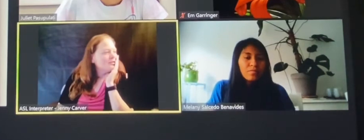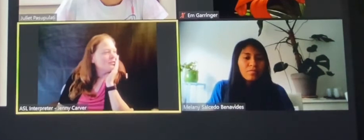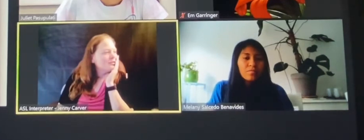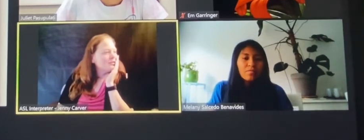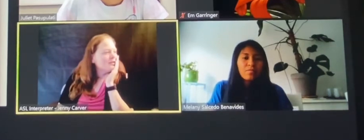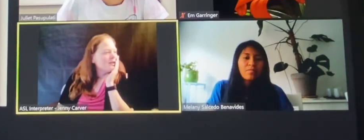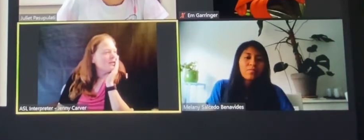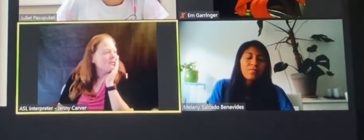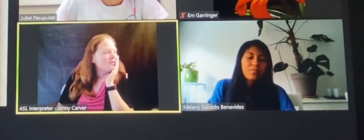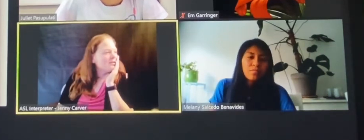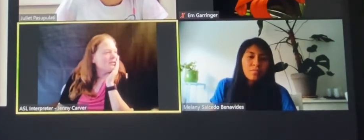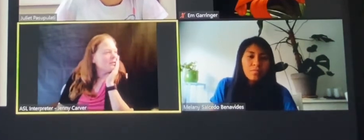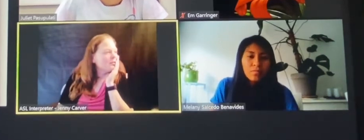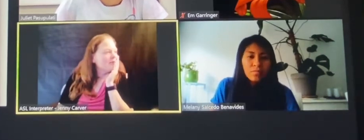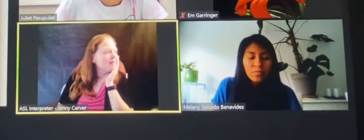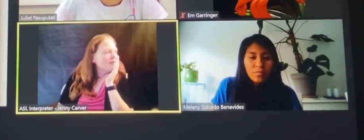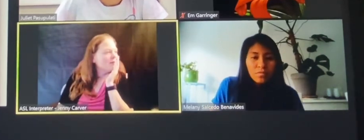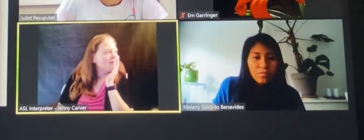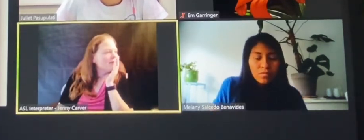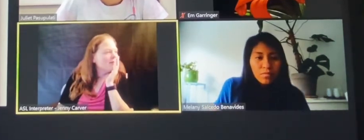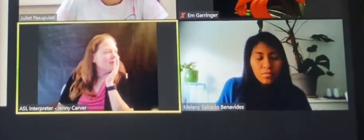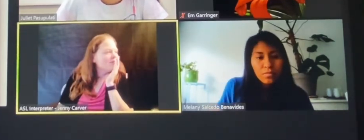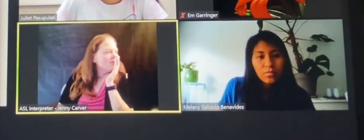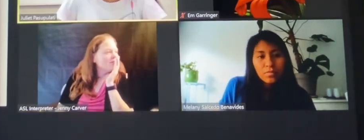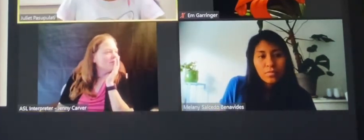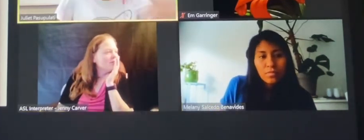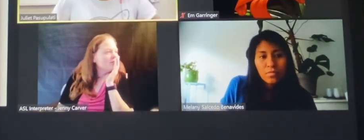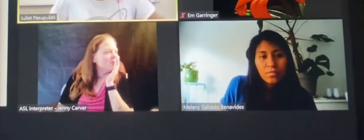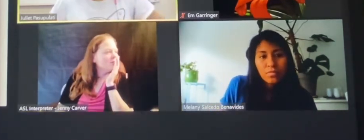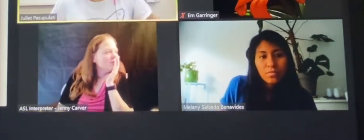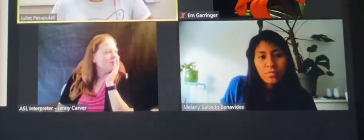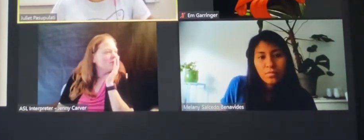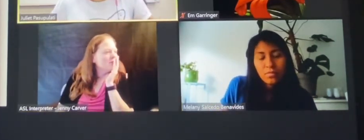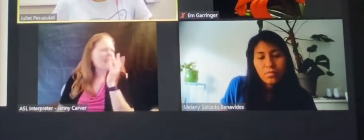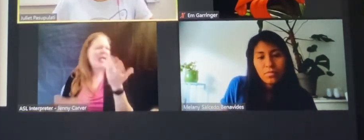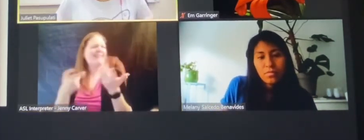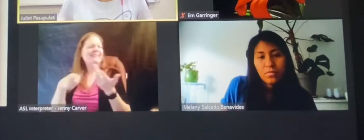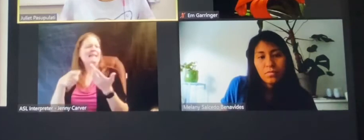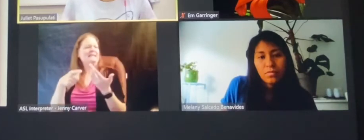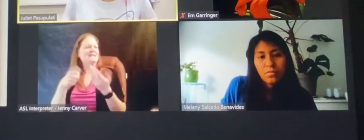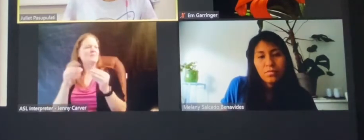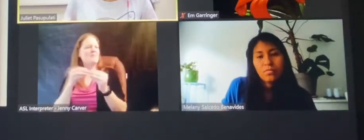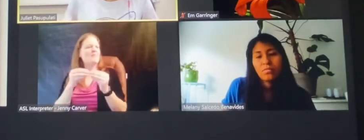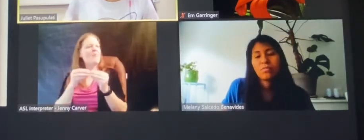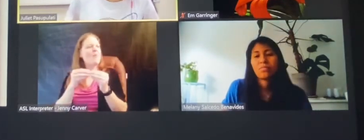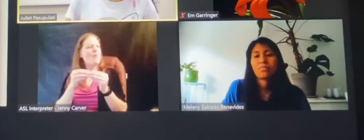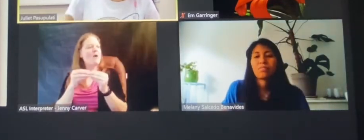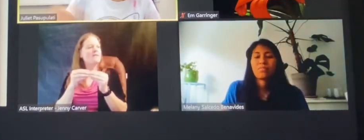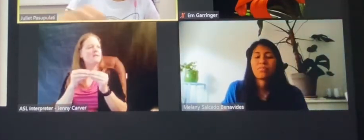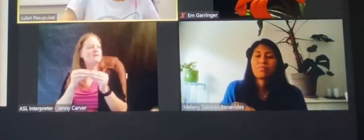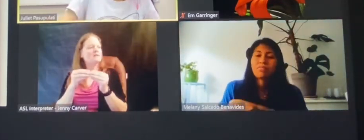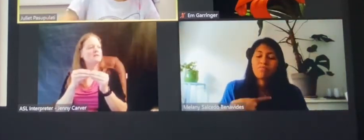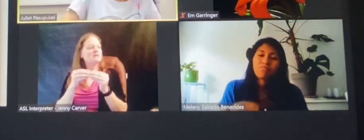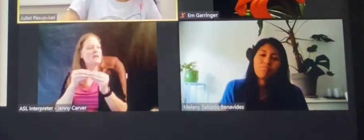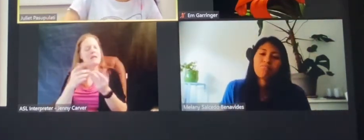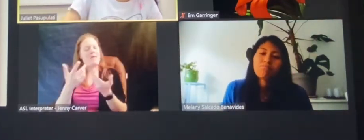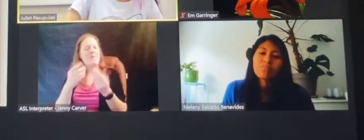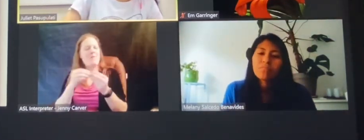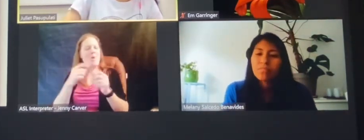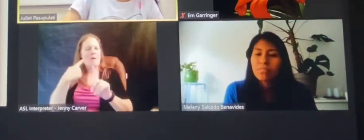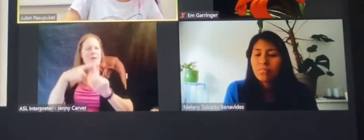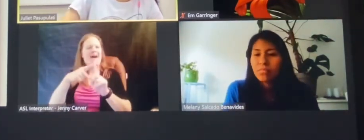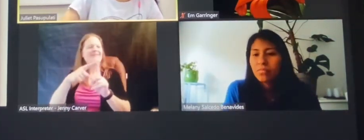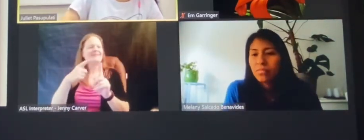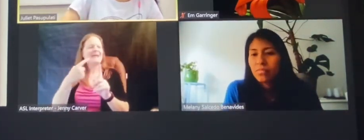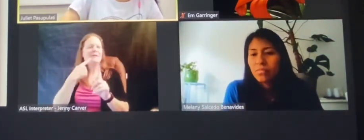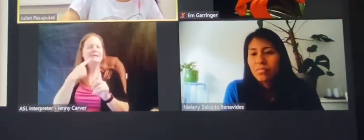Those individuals who possess characteristics of Here it's more of a positive thing because if an animal